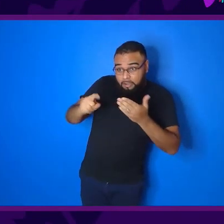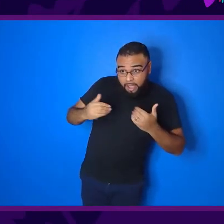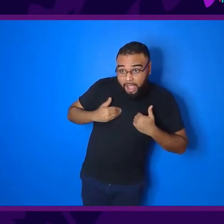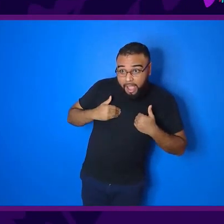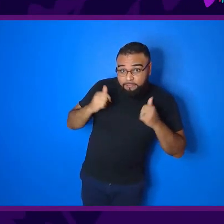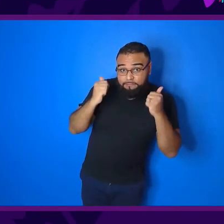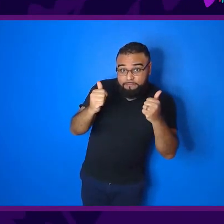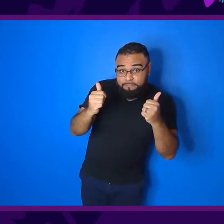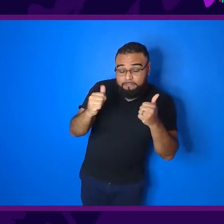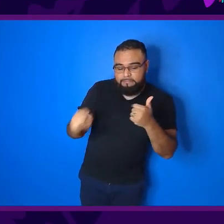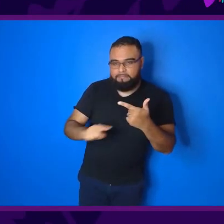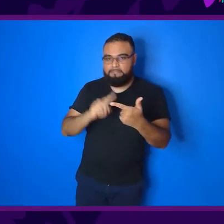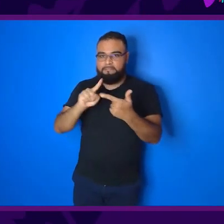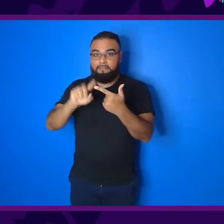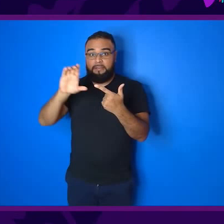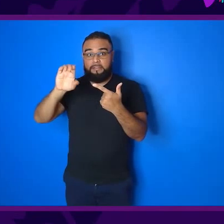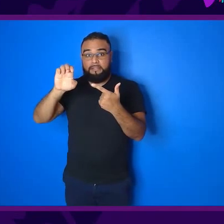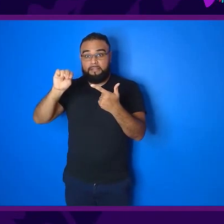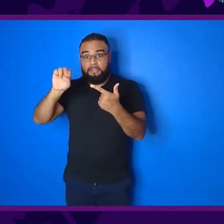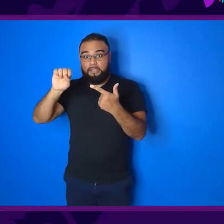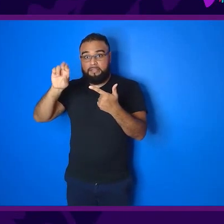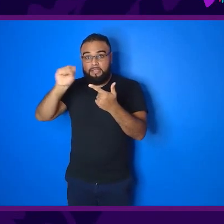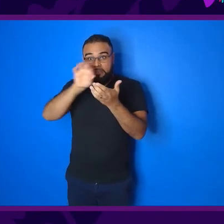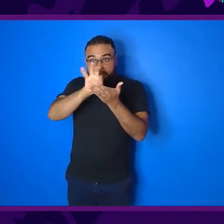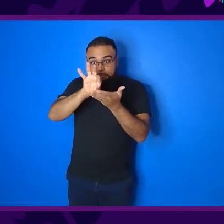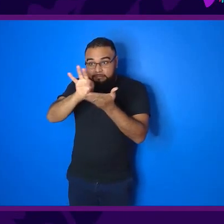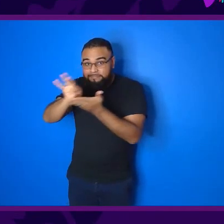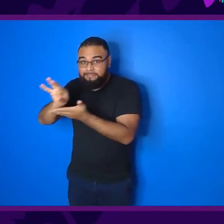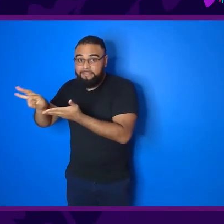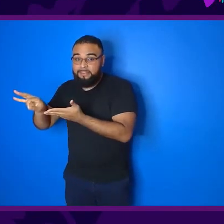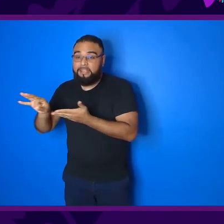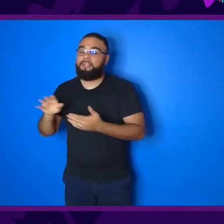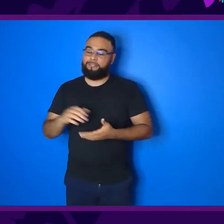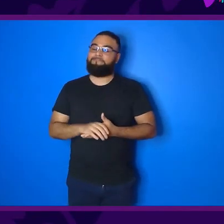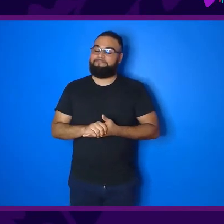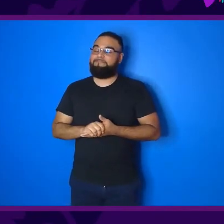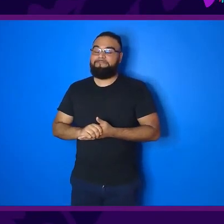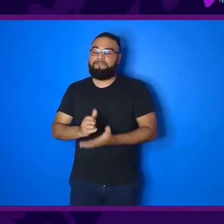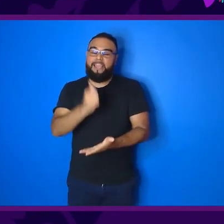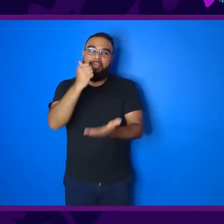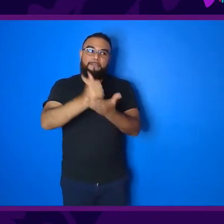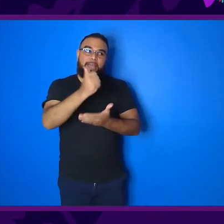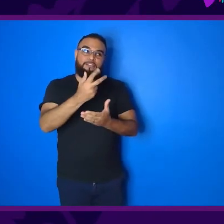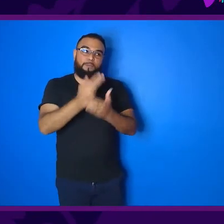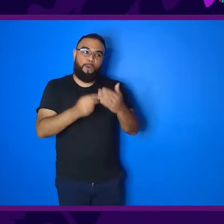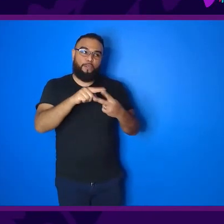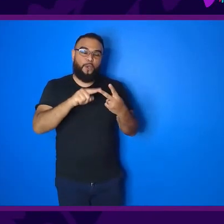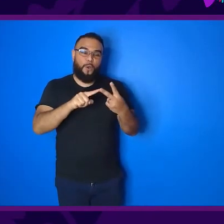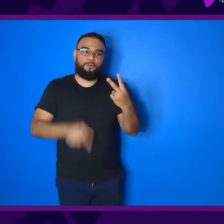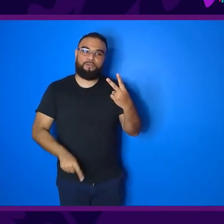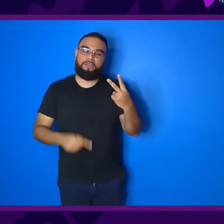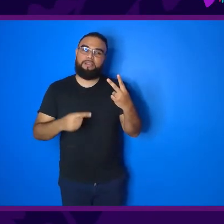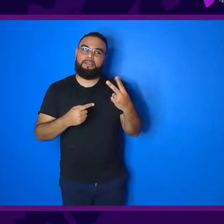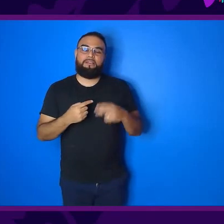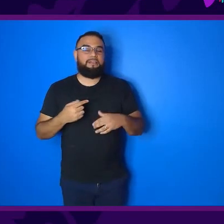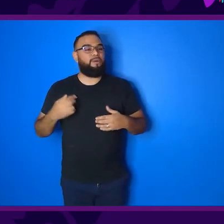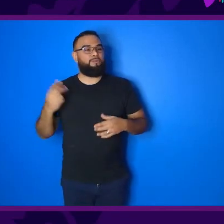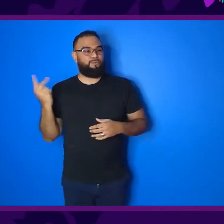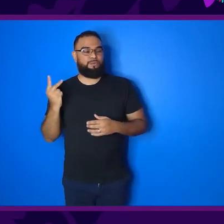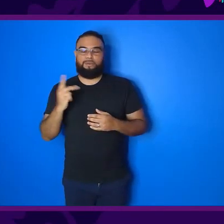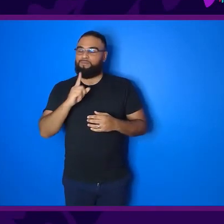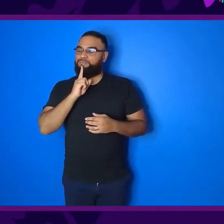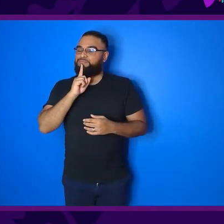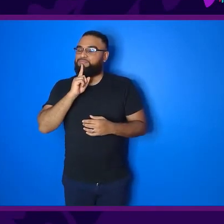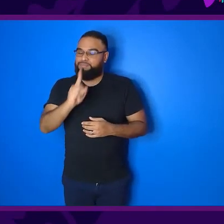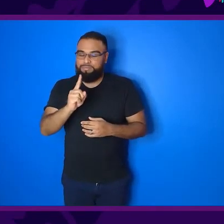filling out the census? Amen to both of those. We could not be more grateful and honored to join all